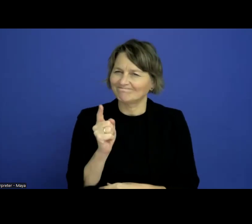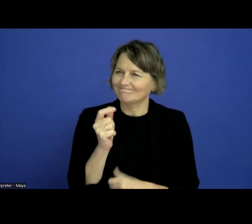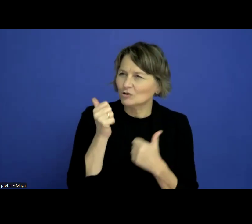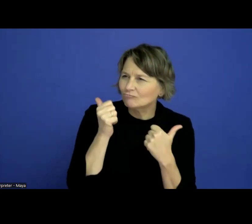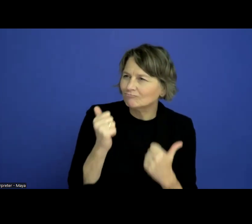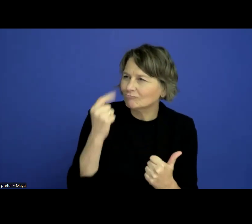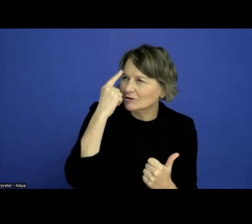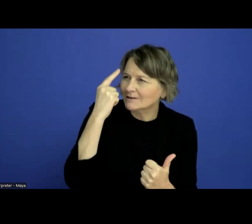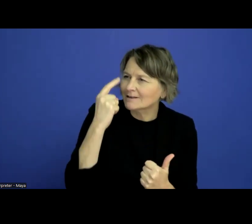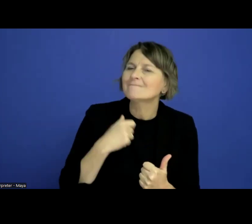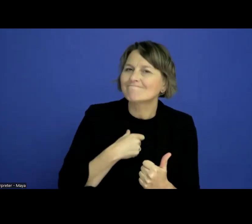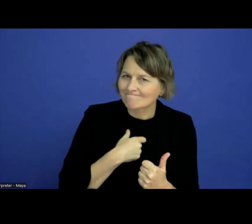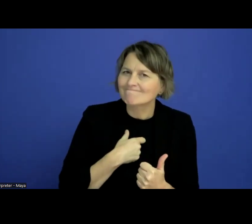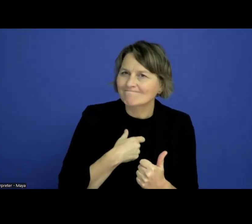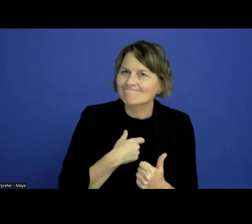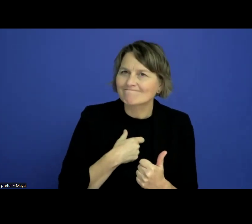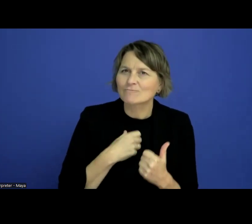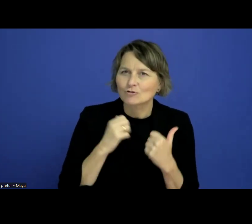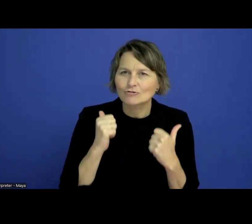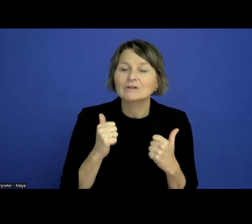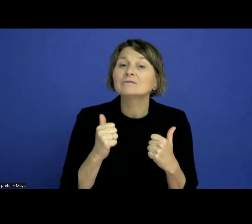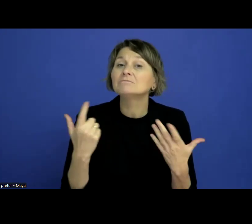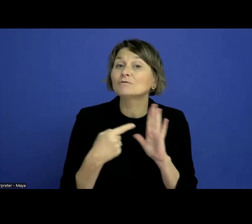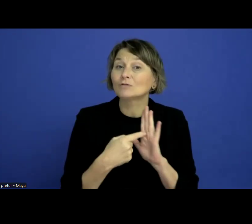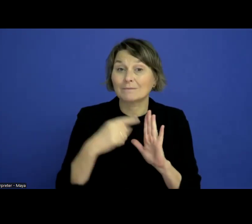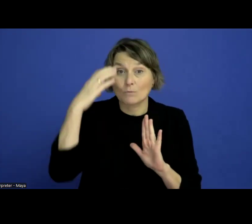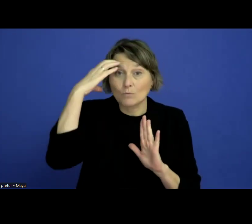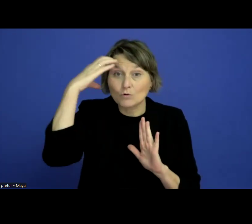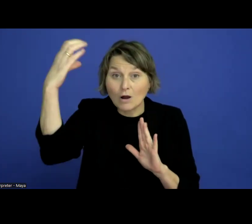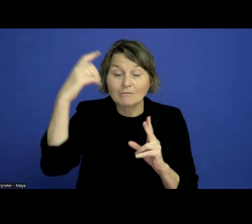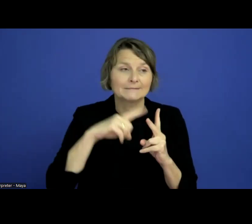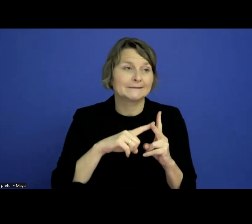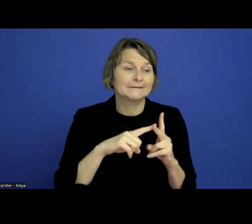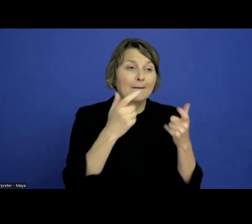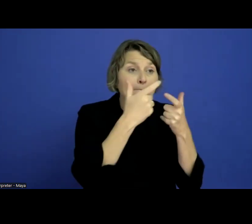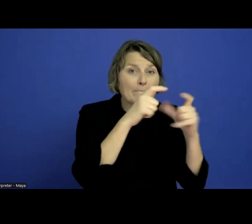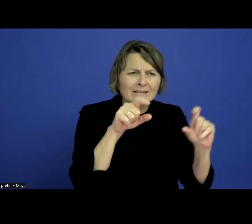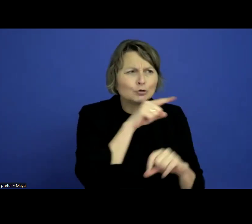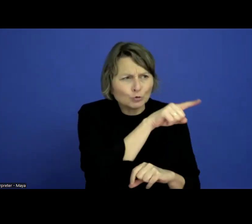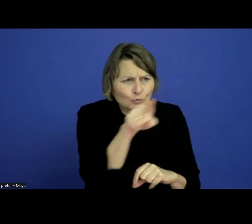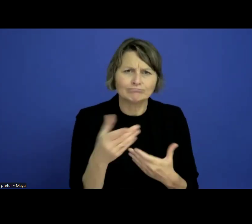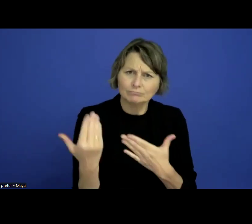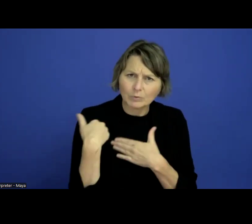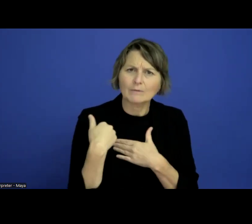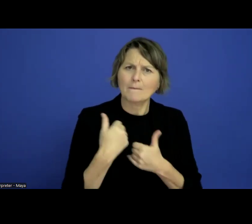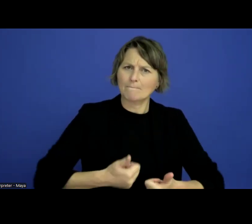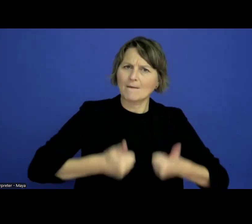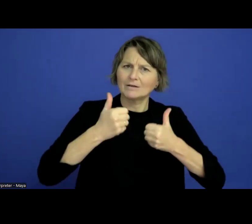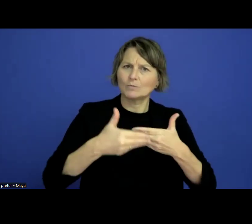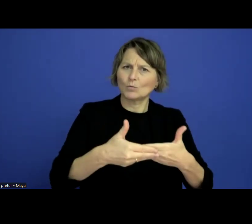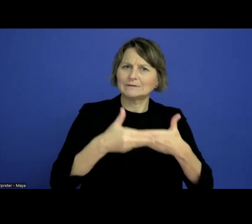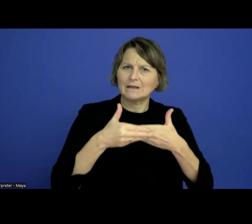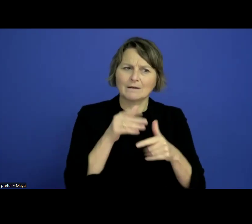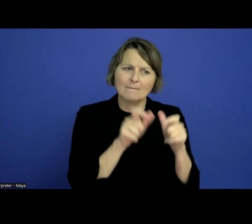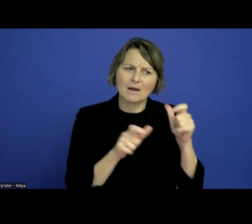invite government, but also businesses, to better protect people with